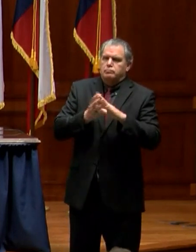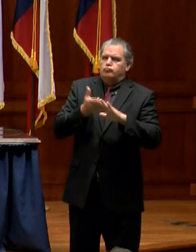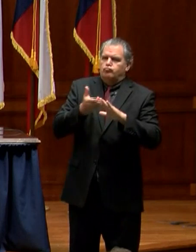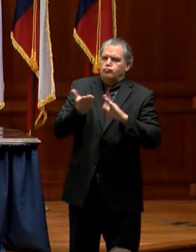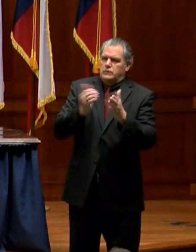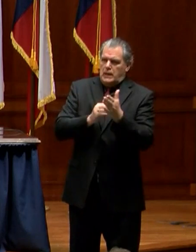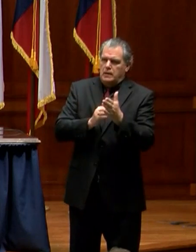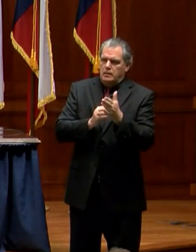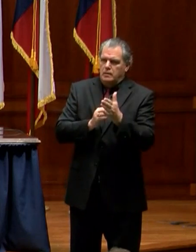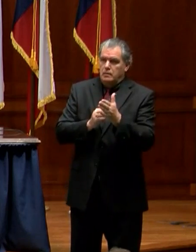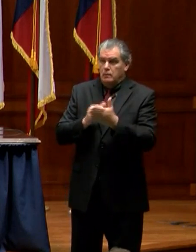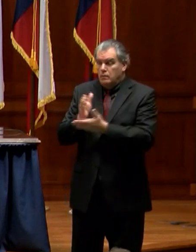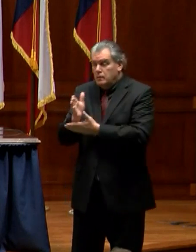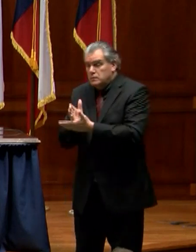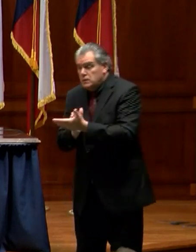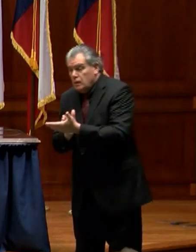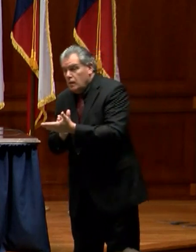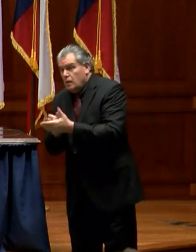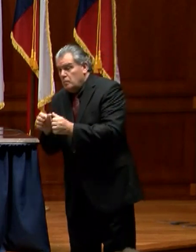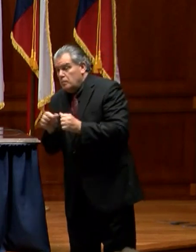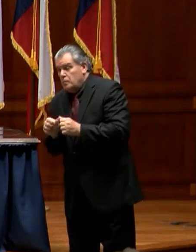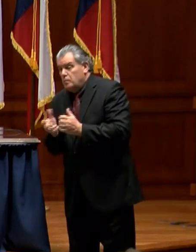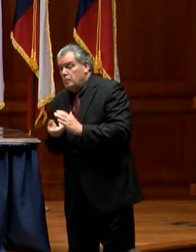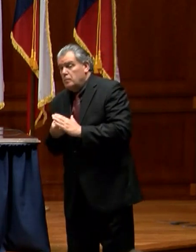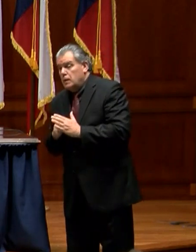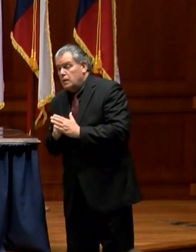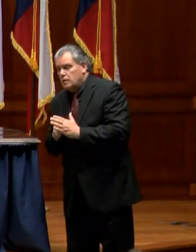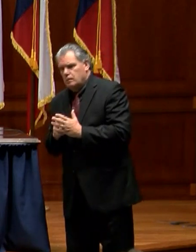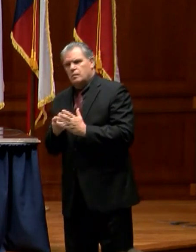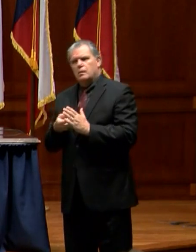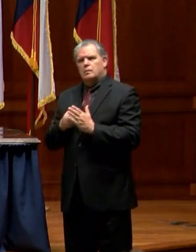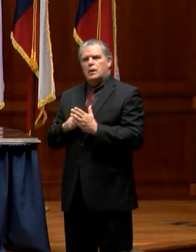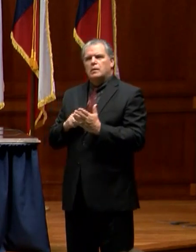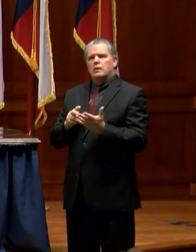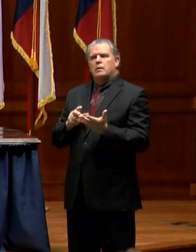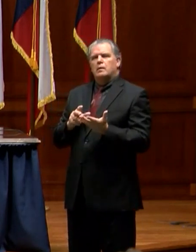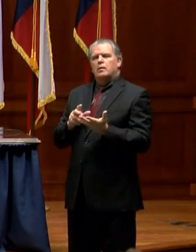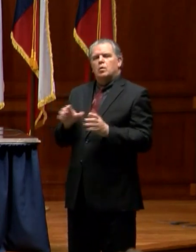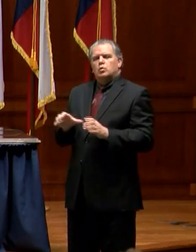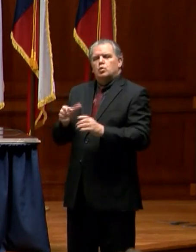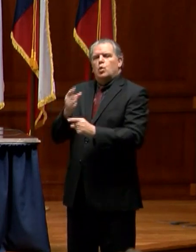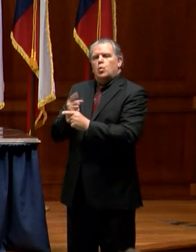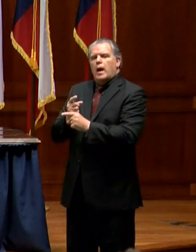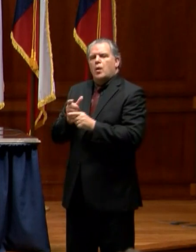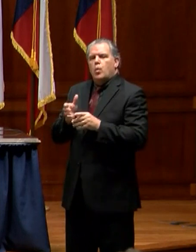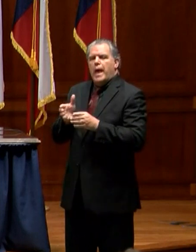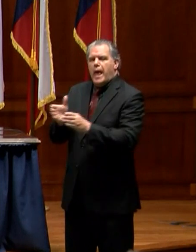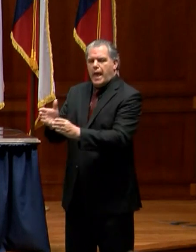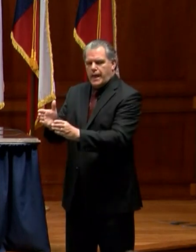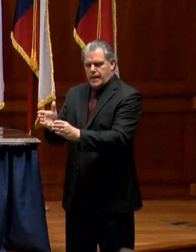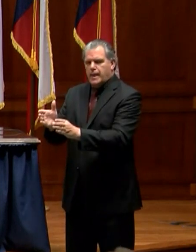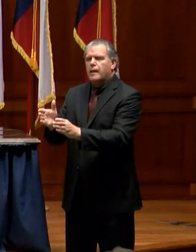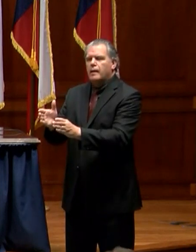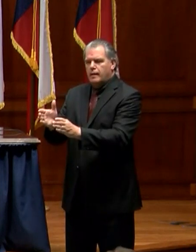When I say certain portions, they want to make sure they do so in a way that doesn't increase or